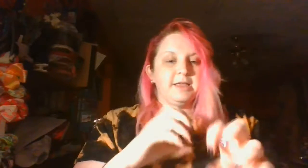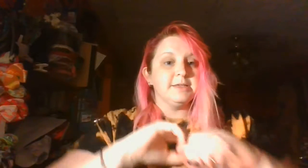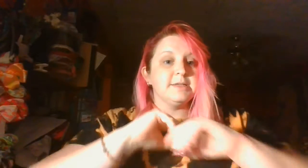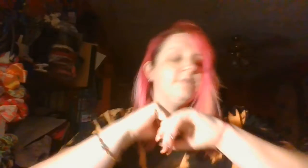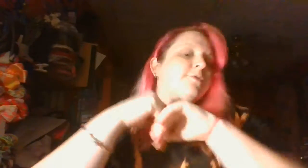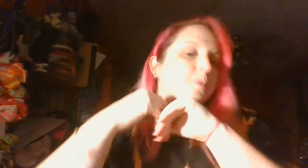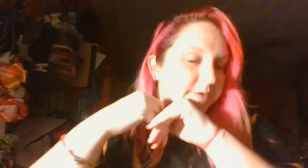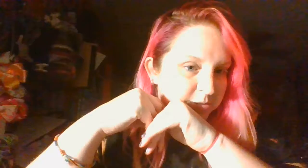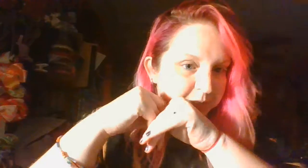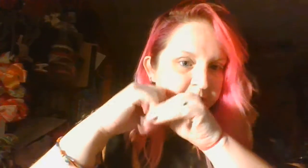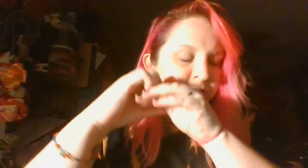is an informative speech.